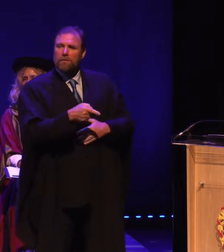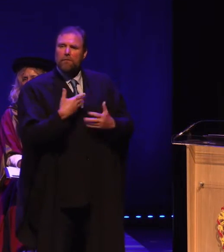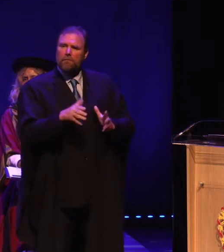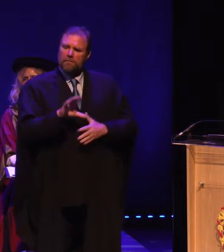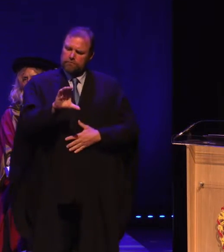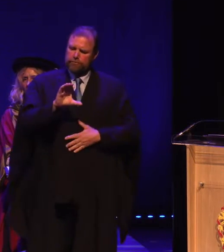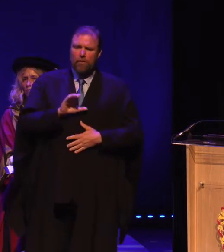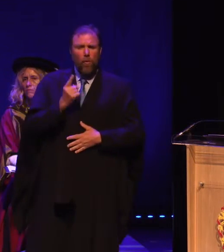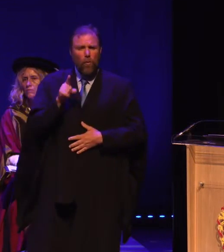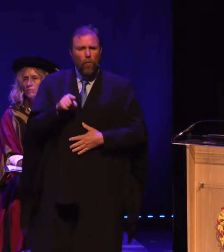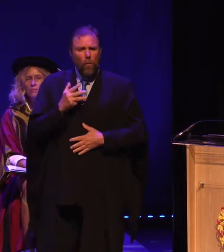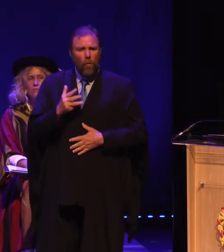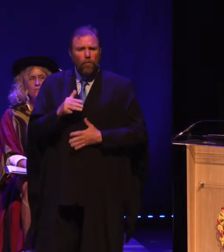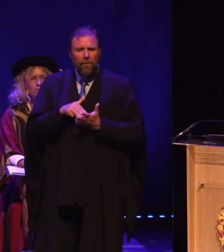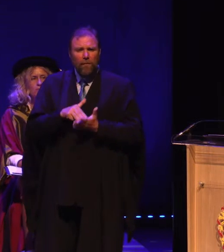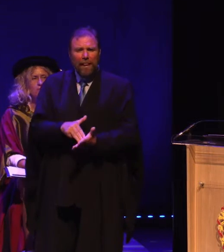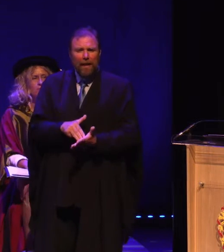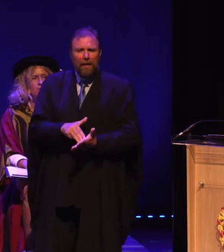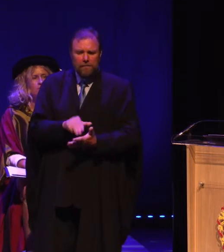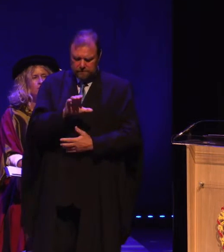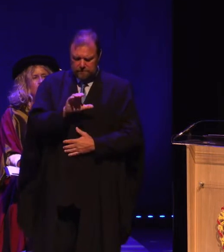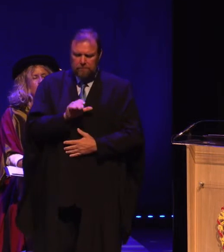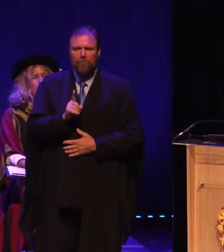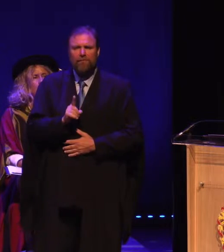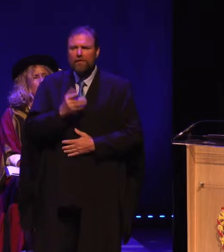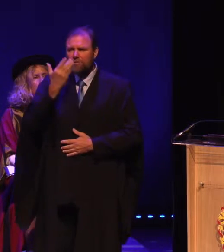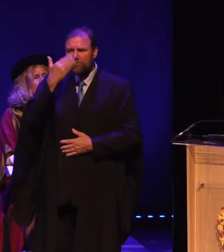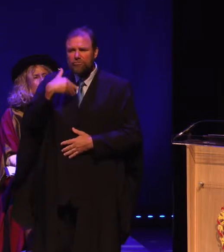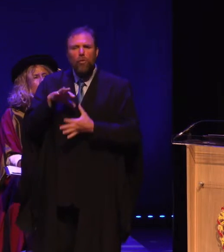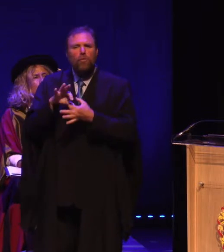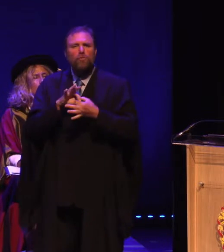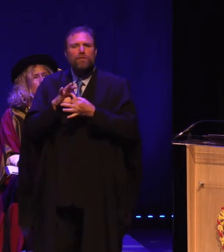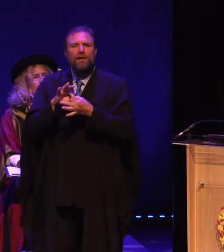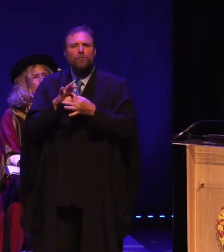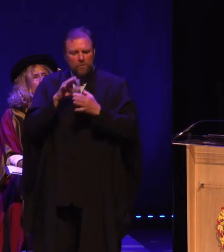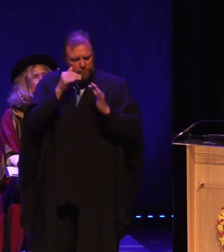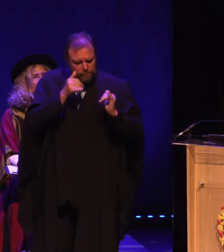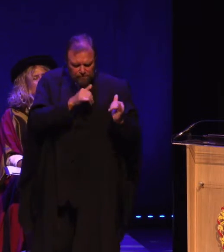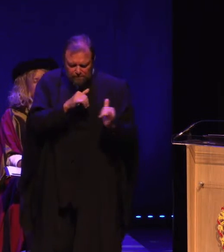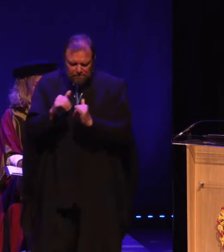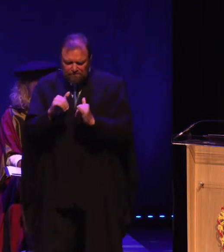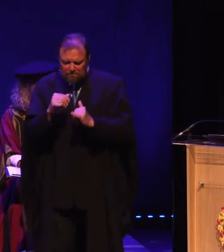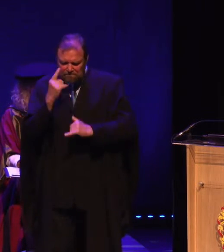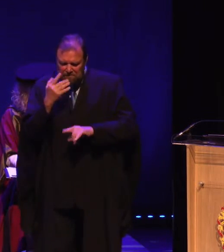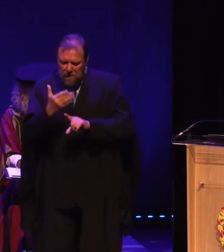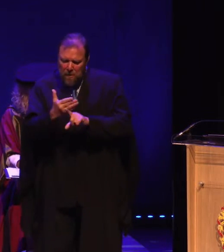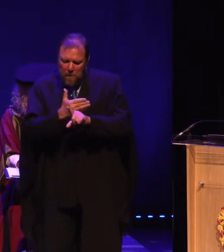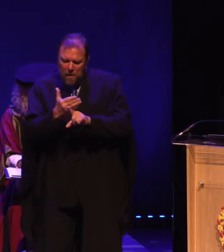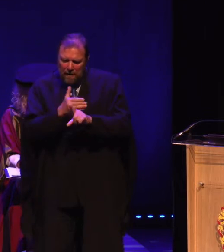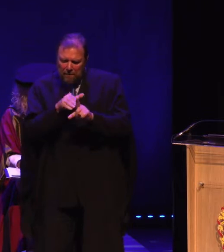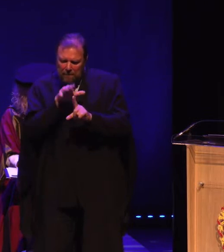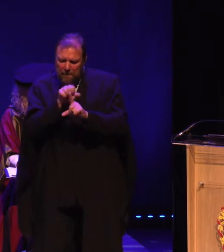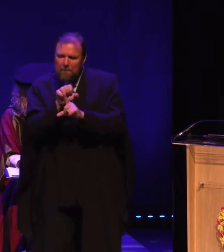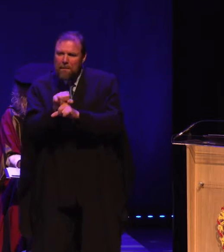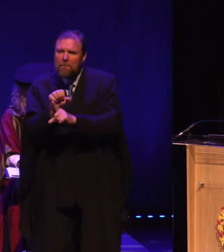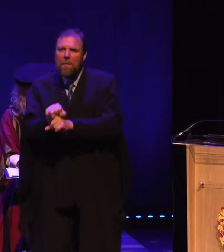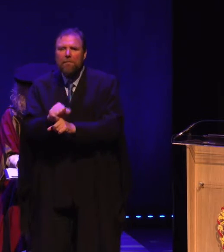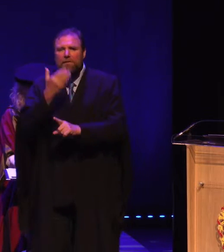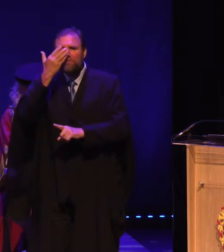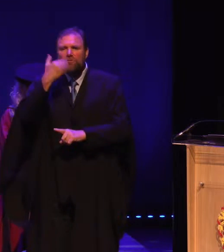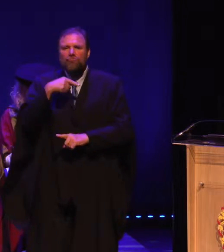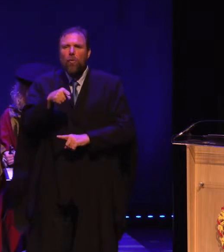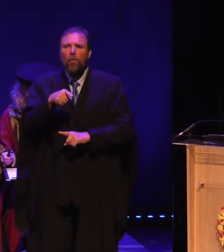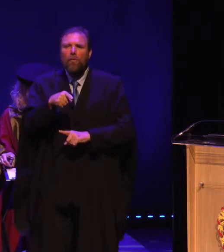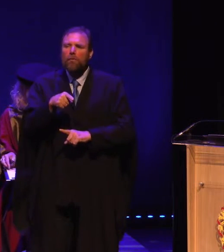in funding from the Stroke Association to test new biomarkers for stroke that could improve